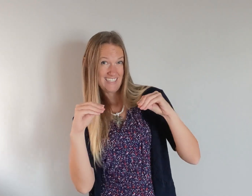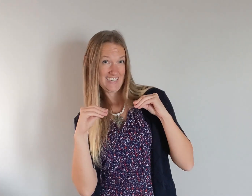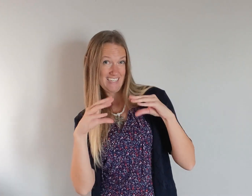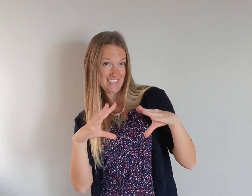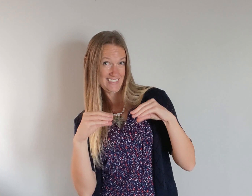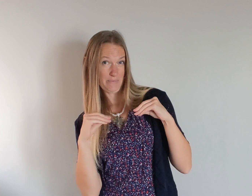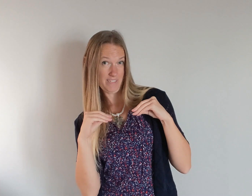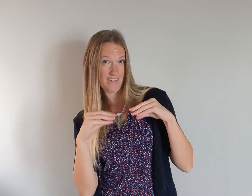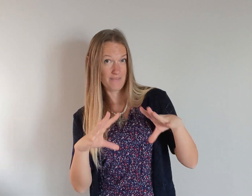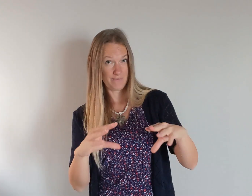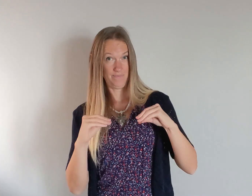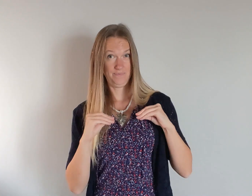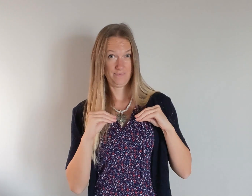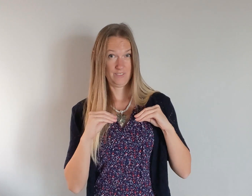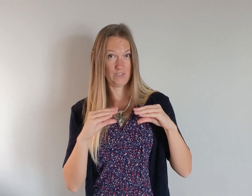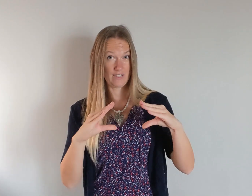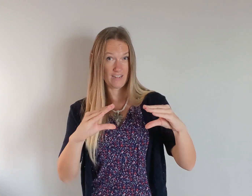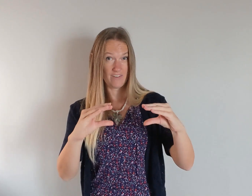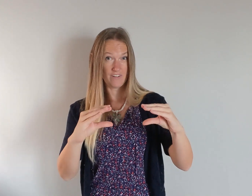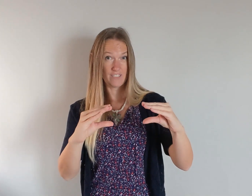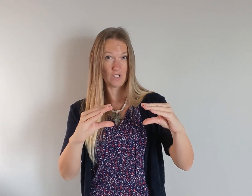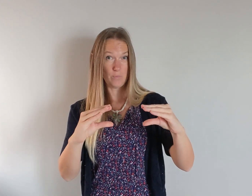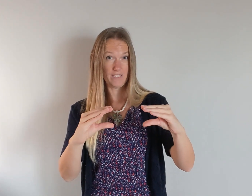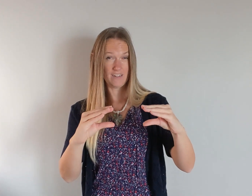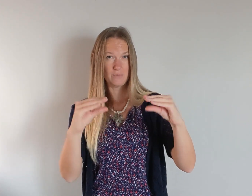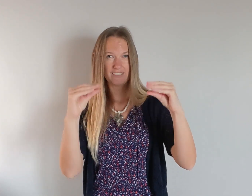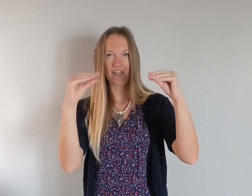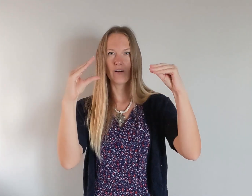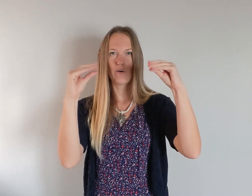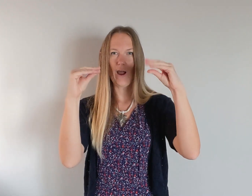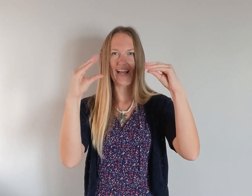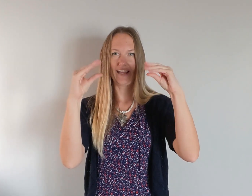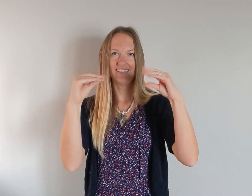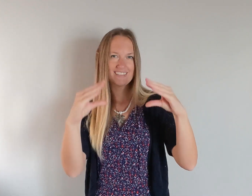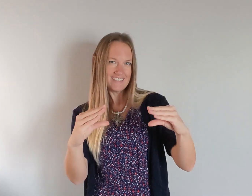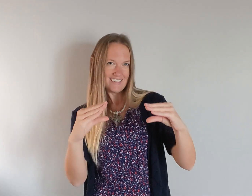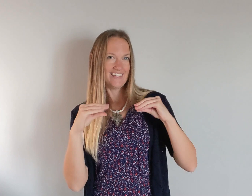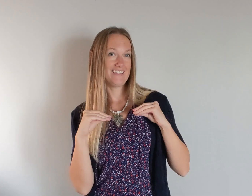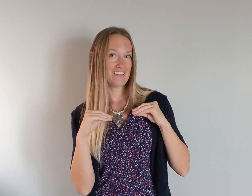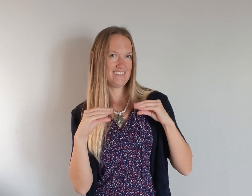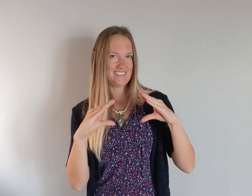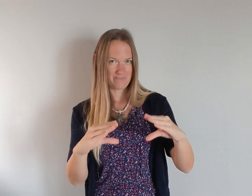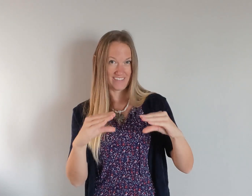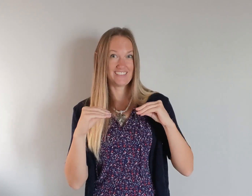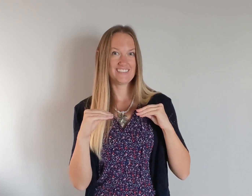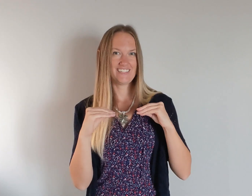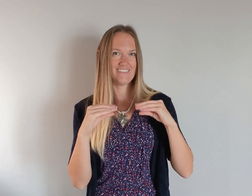like accepted. So you kind of have your fingers open here, almost like whack hands, and then close them when you get to yourself,